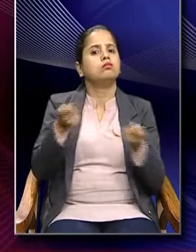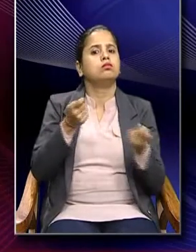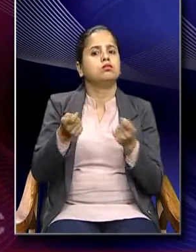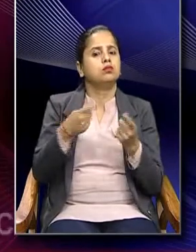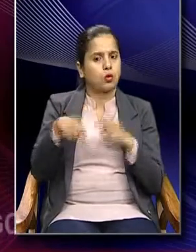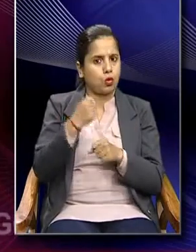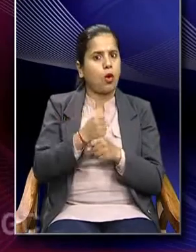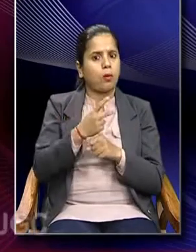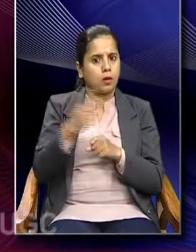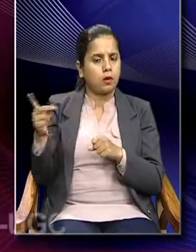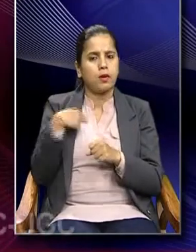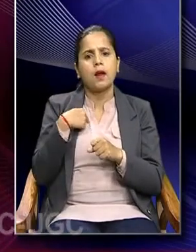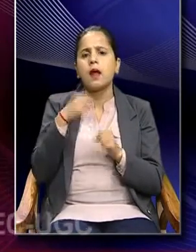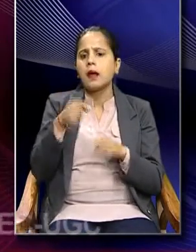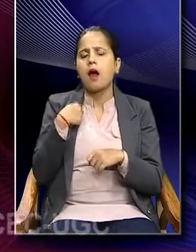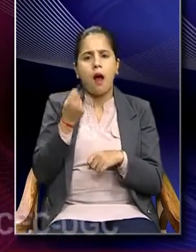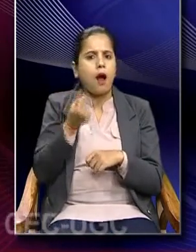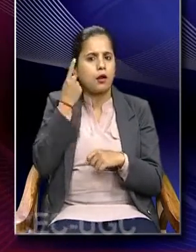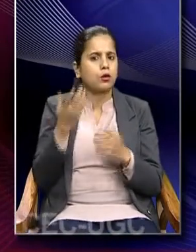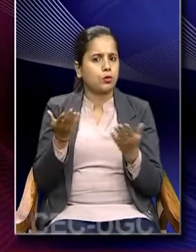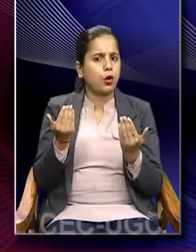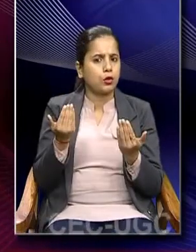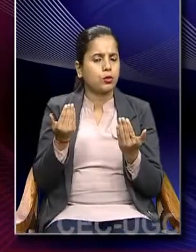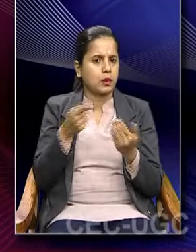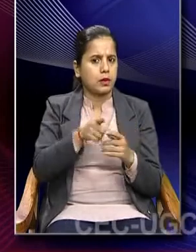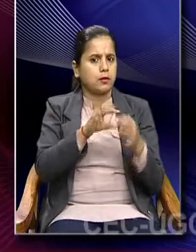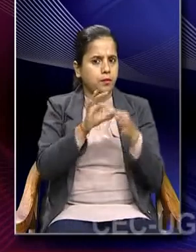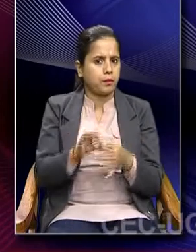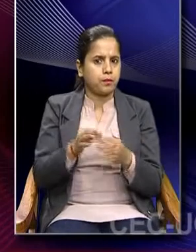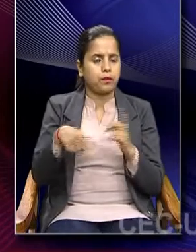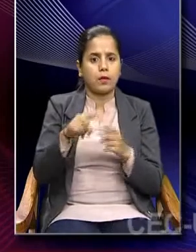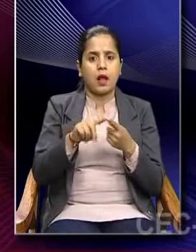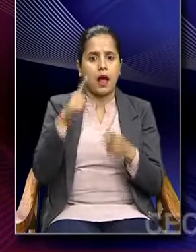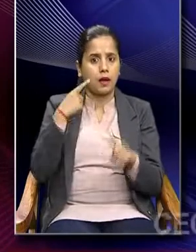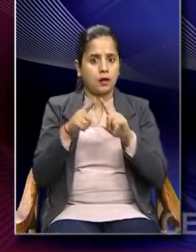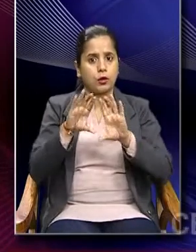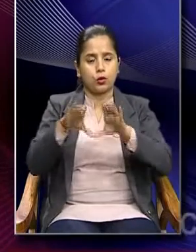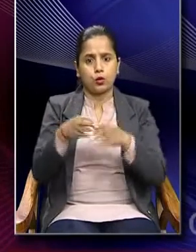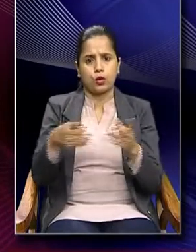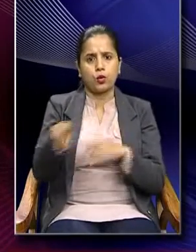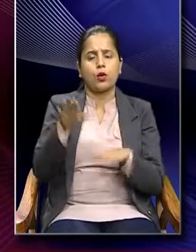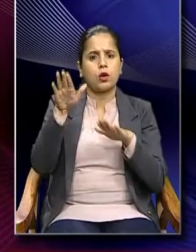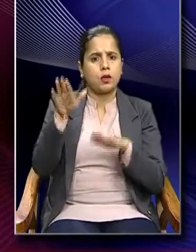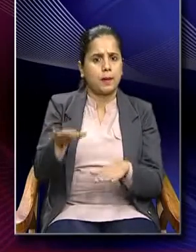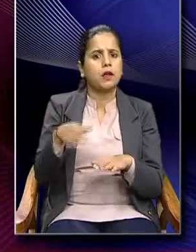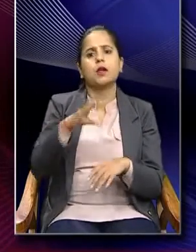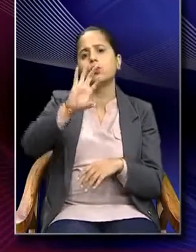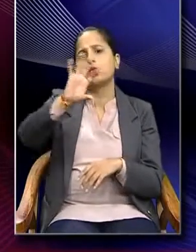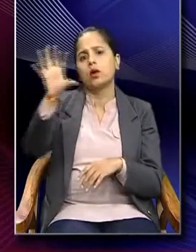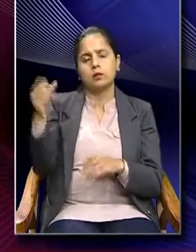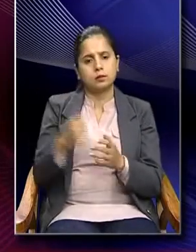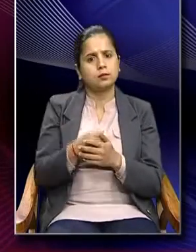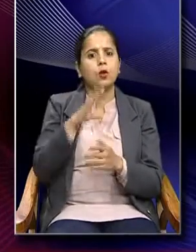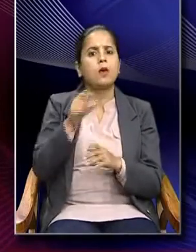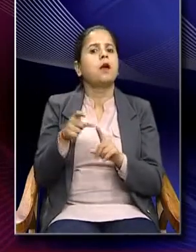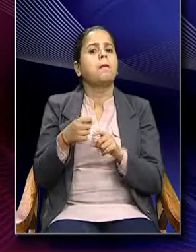way, we can understand it in this sense that the elite class of a dependent country, they develop